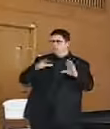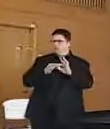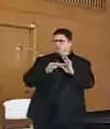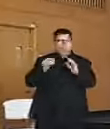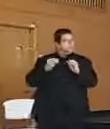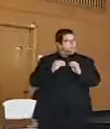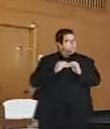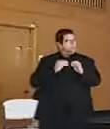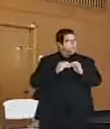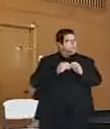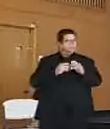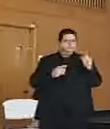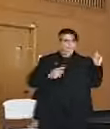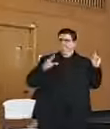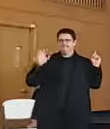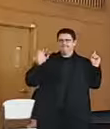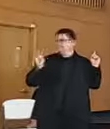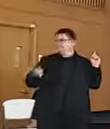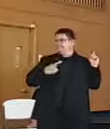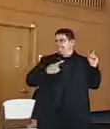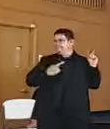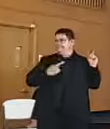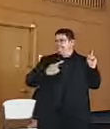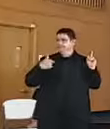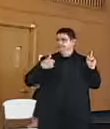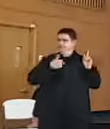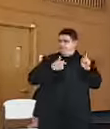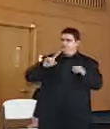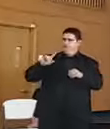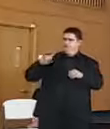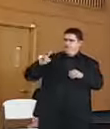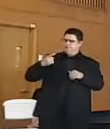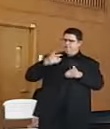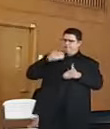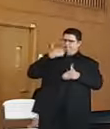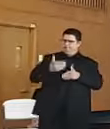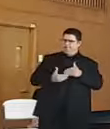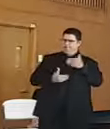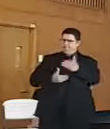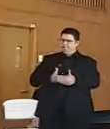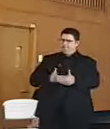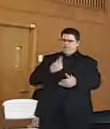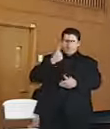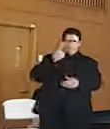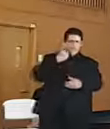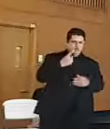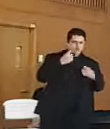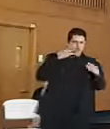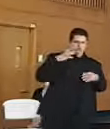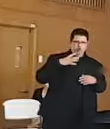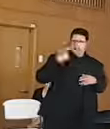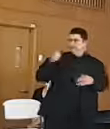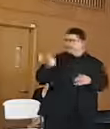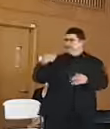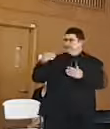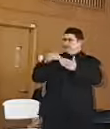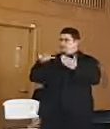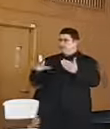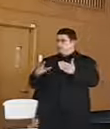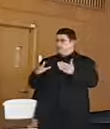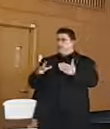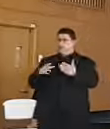County Executive Spotlight, we're in phase one where you have 10 to 1 ratio, 1 coach, 10 students at any time, no spectators.